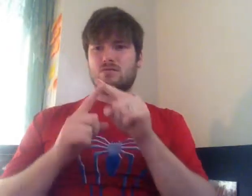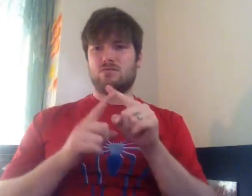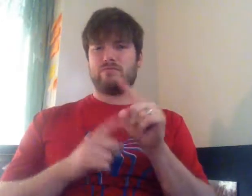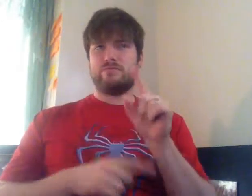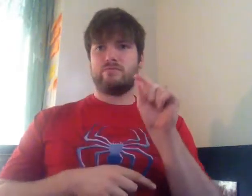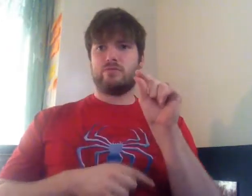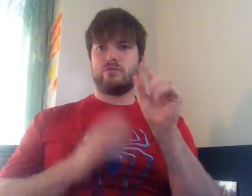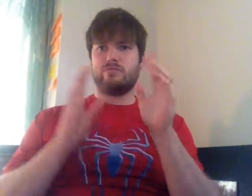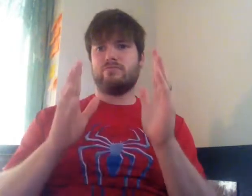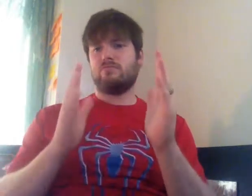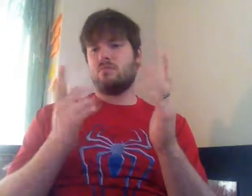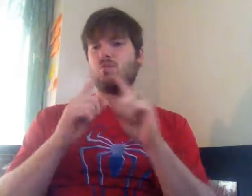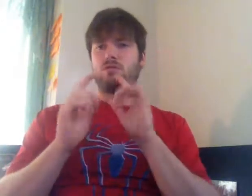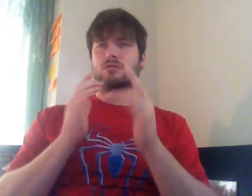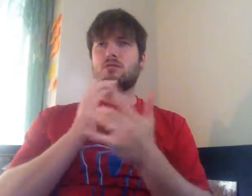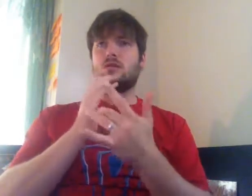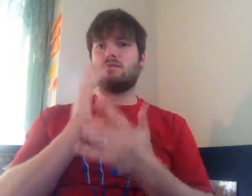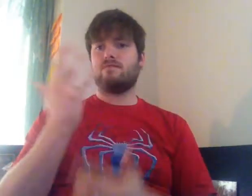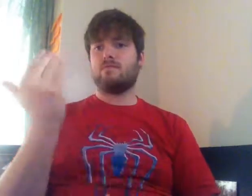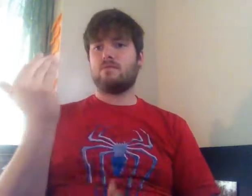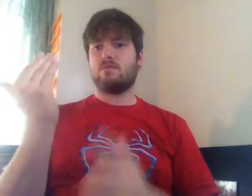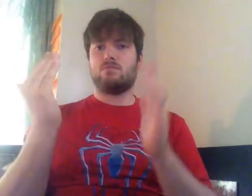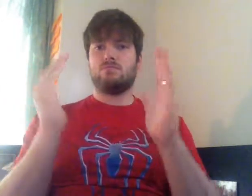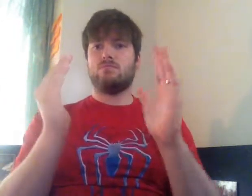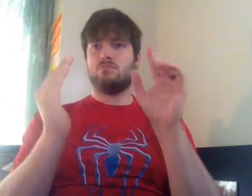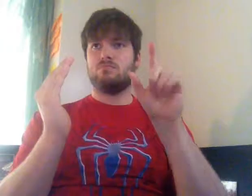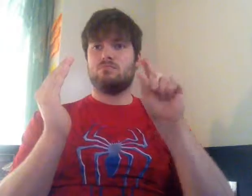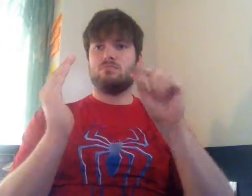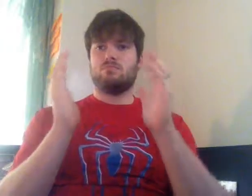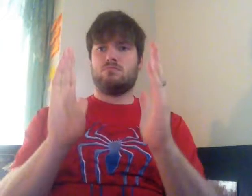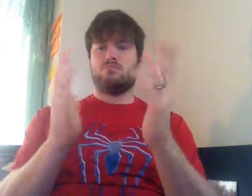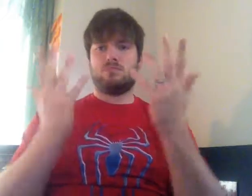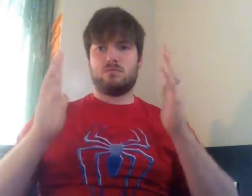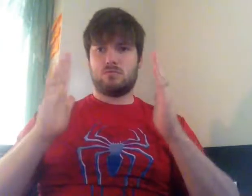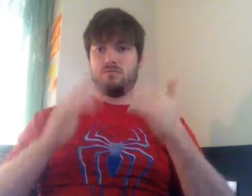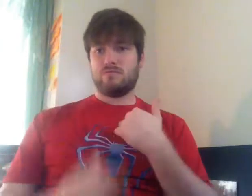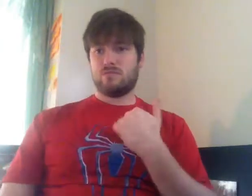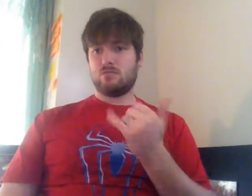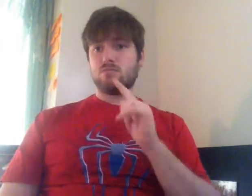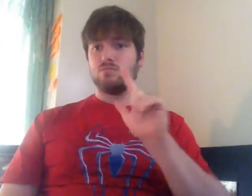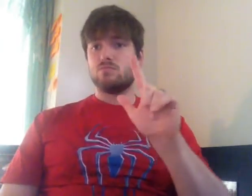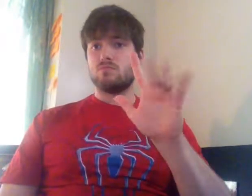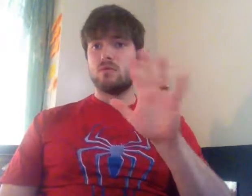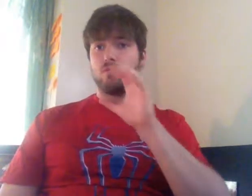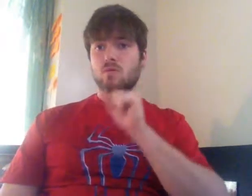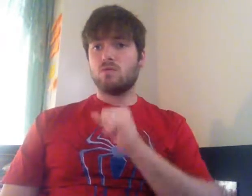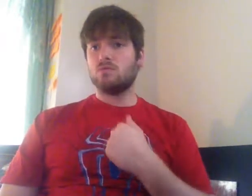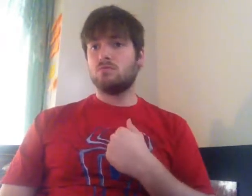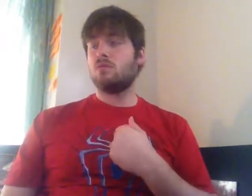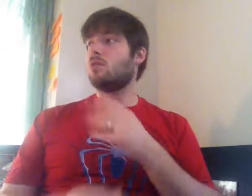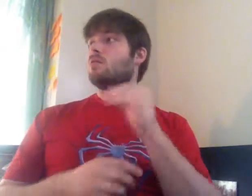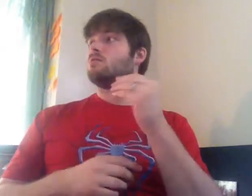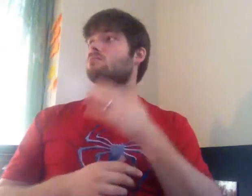away so quickly. So just another hour or two, and it will be much better weather, even on the Outer Banks. There's Colin in the bigger picture, okay? And